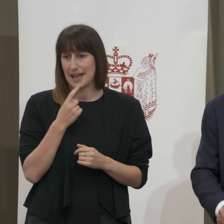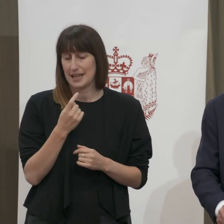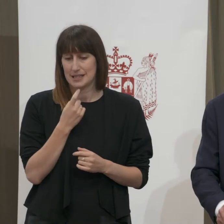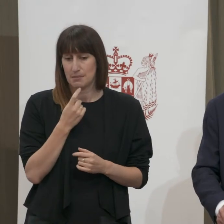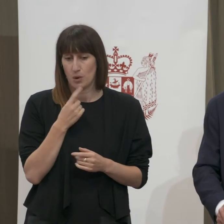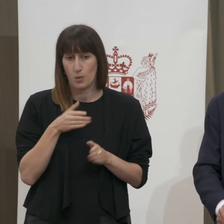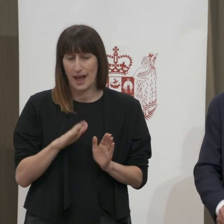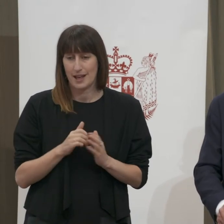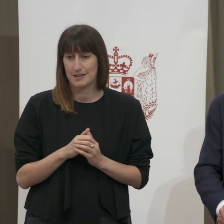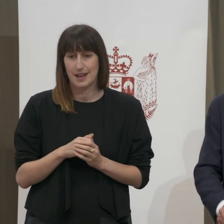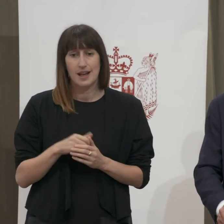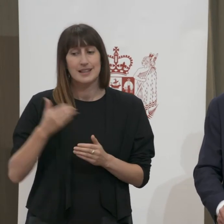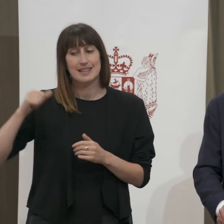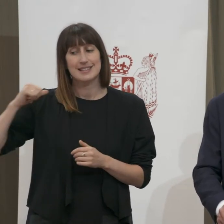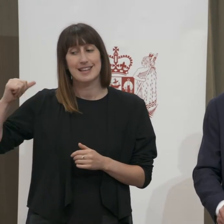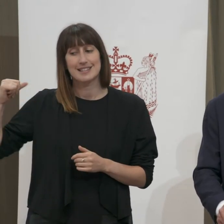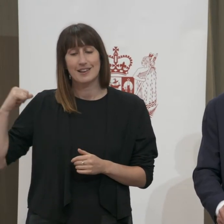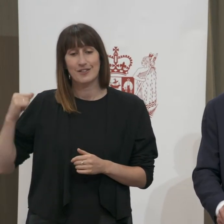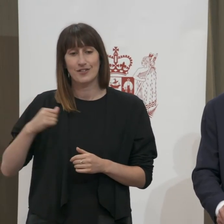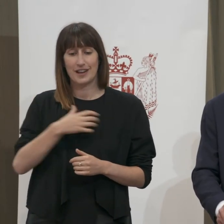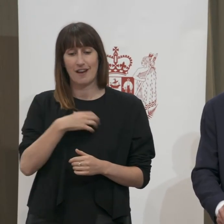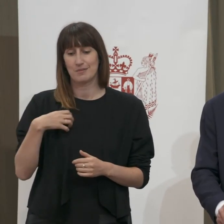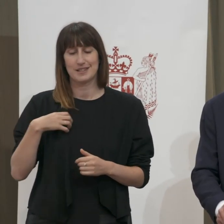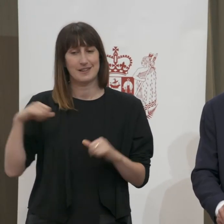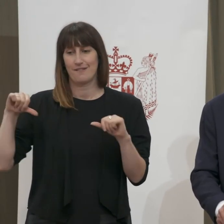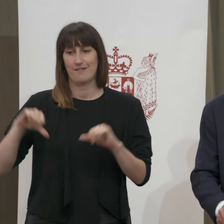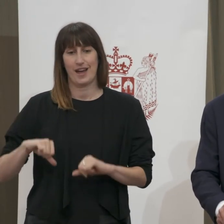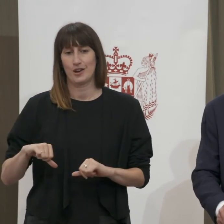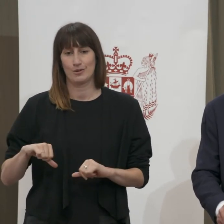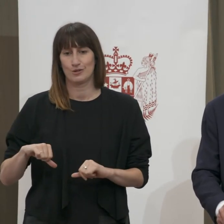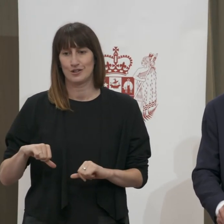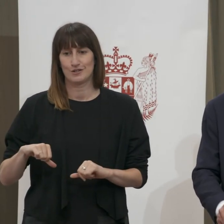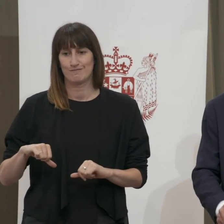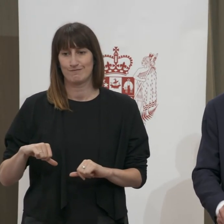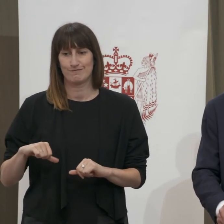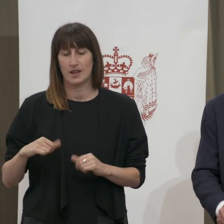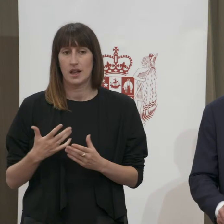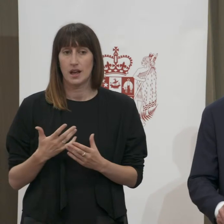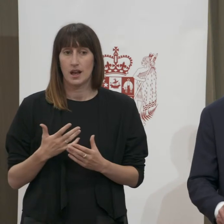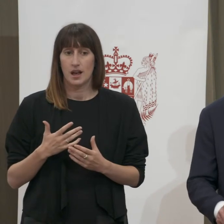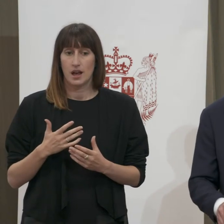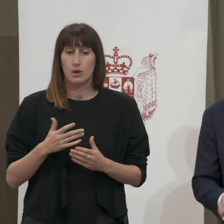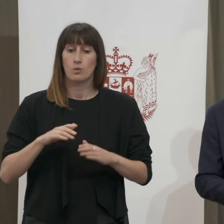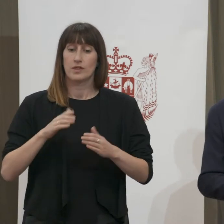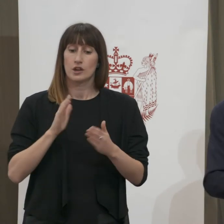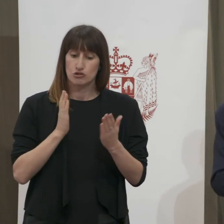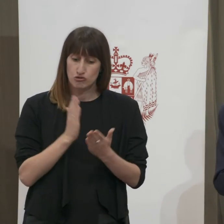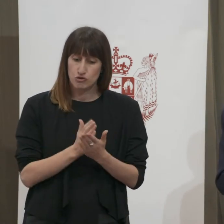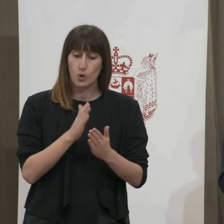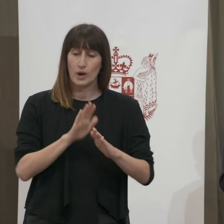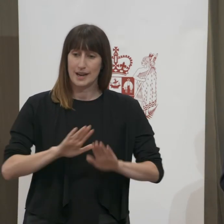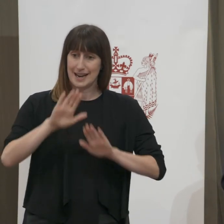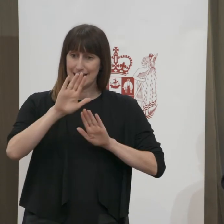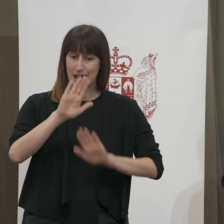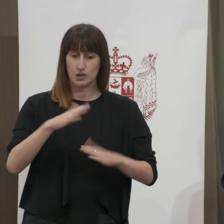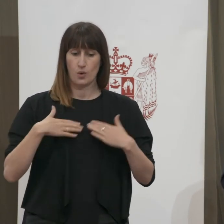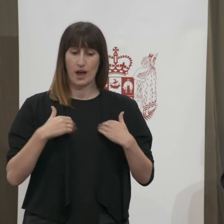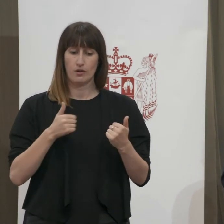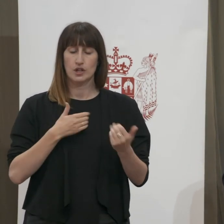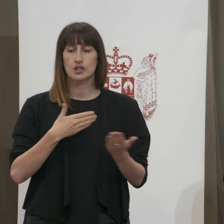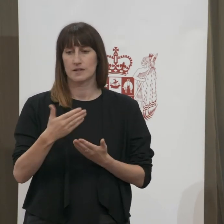simply failed to deliver in this area. With a truly national health service, we can deliver on this